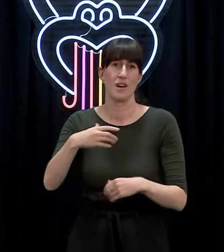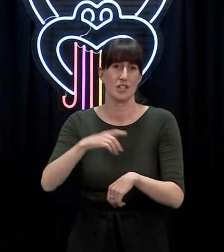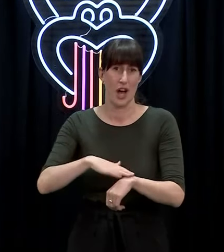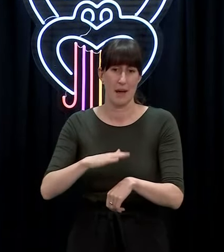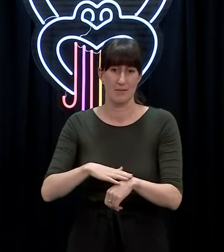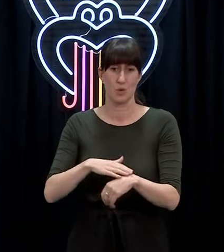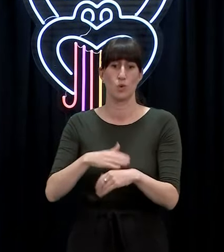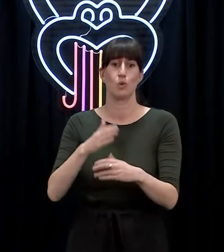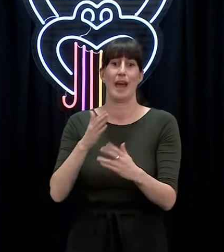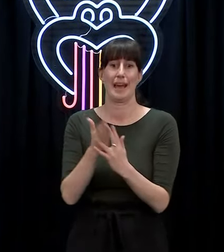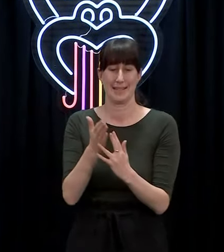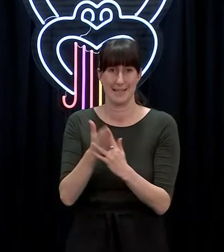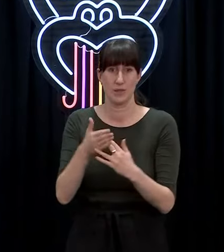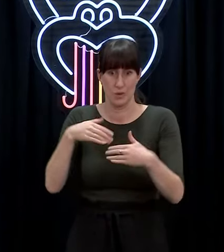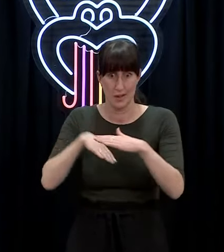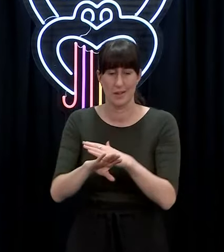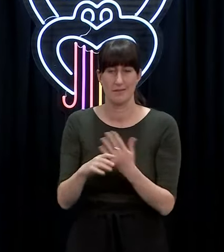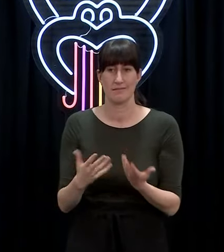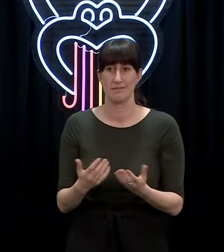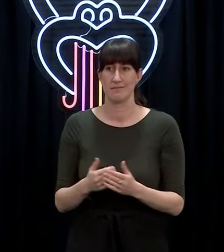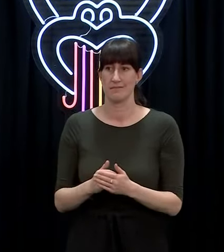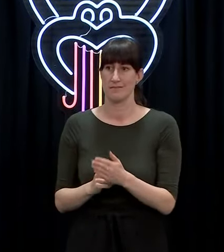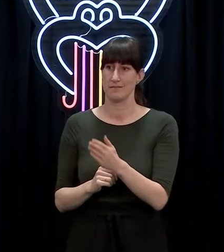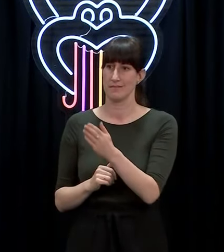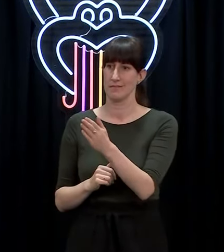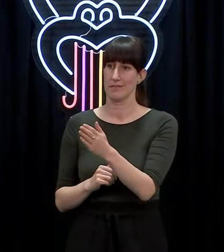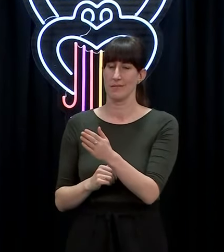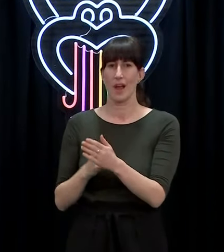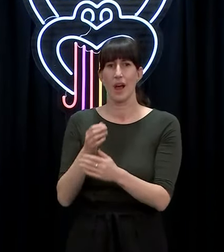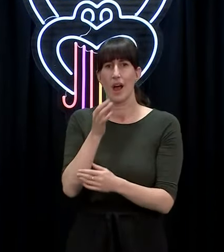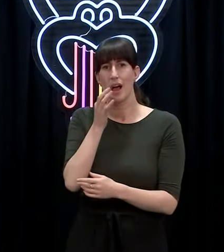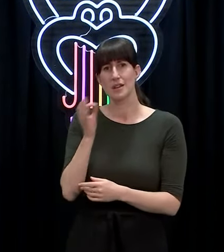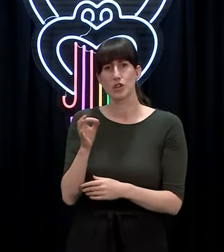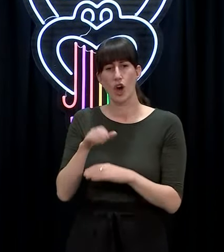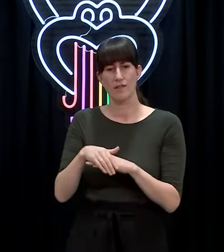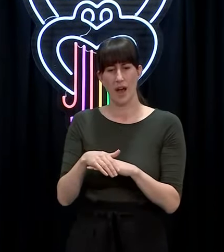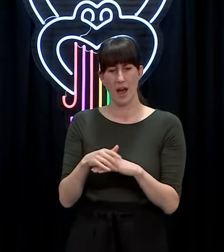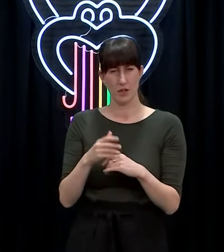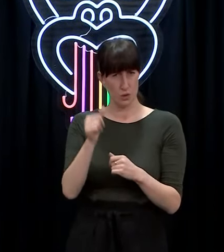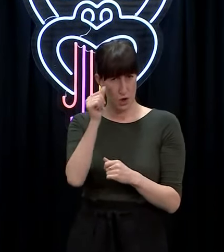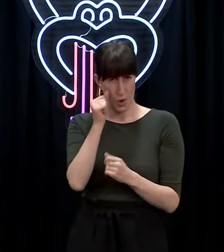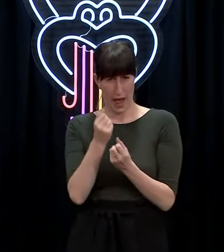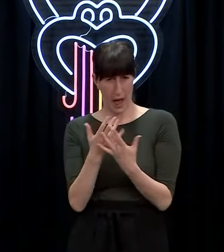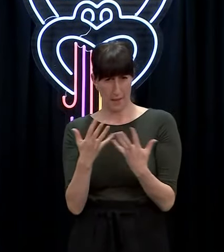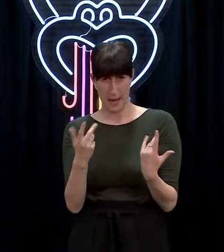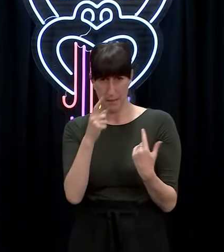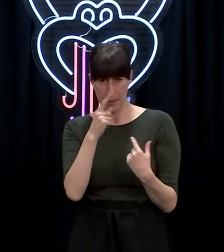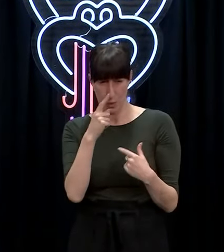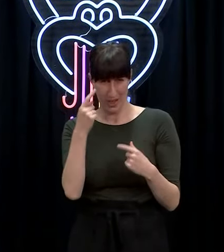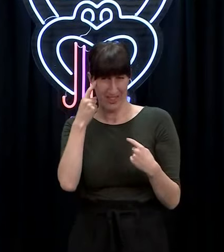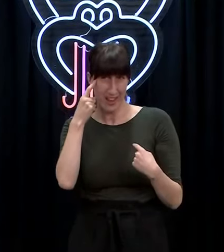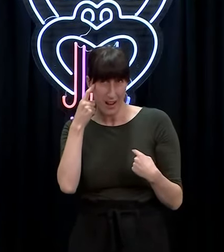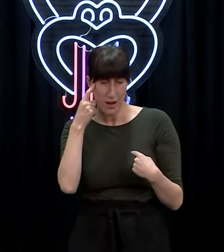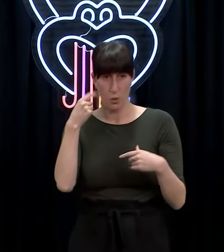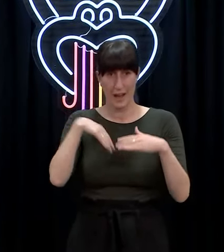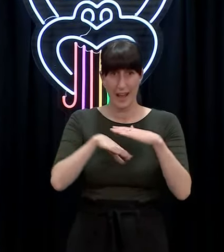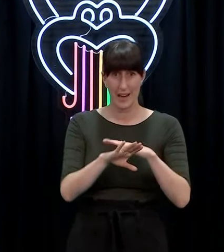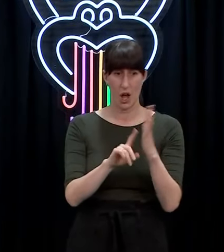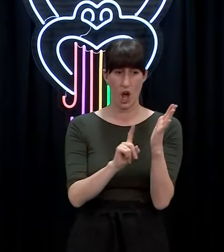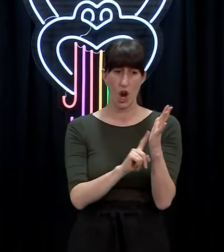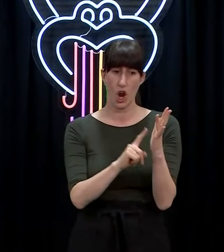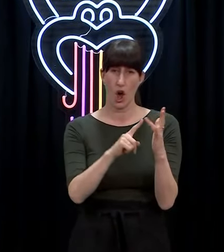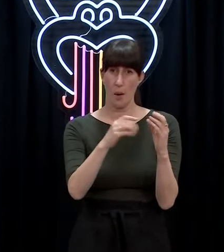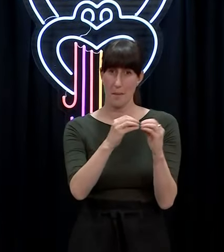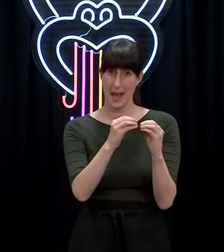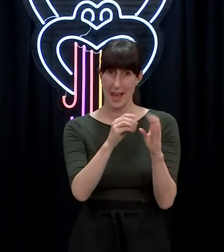access vouchers. Do you have an idea of what the demand will be, like roughly how many people might be in that lobby? I think the first opening of the lobby